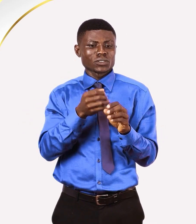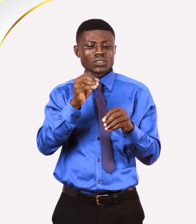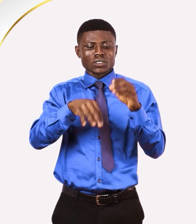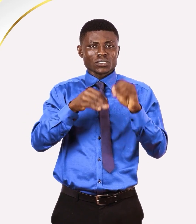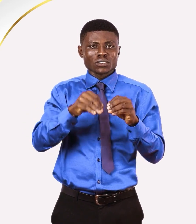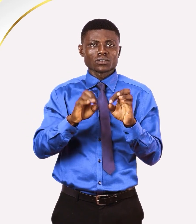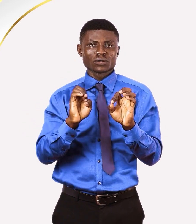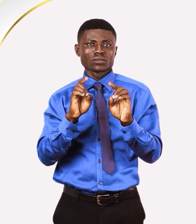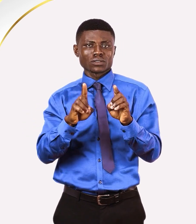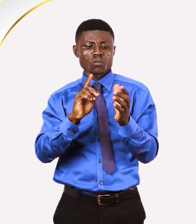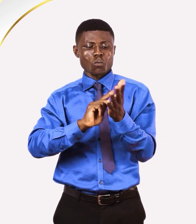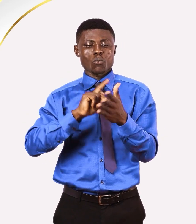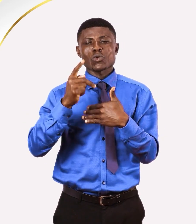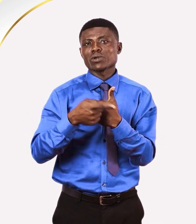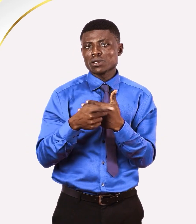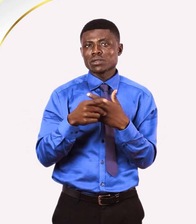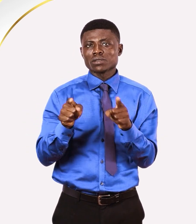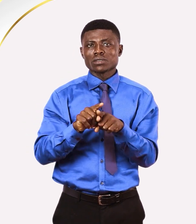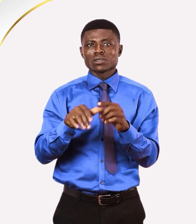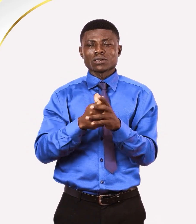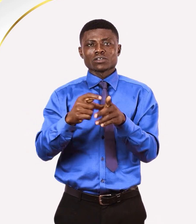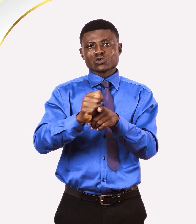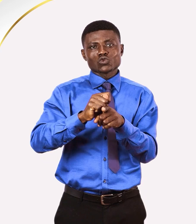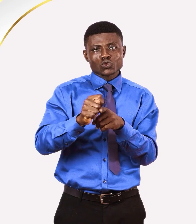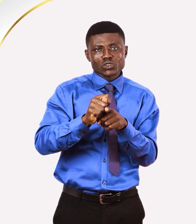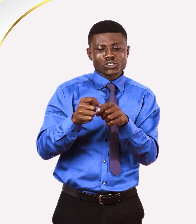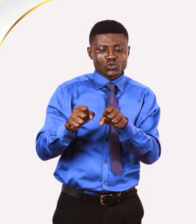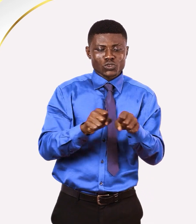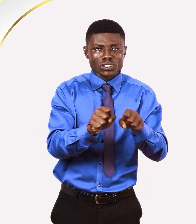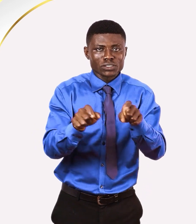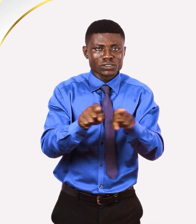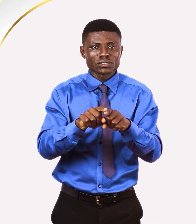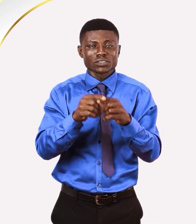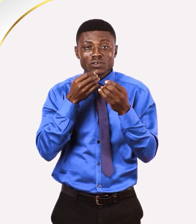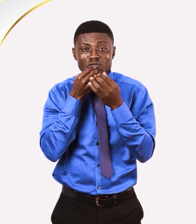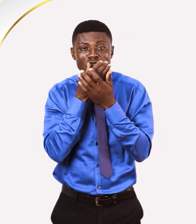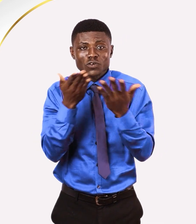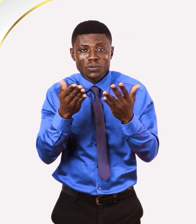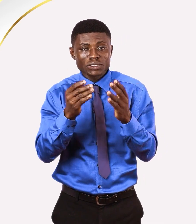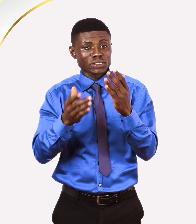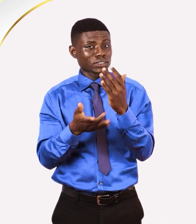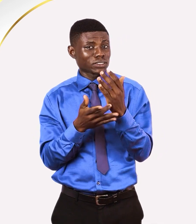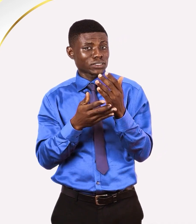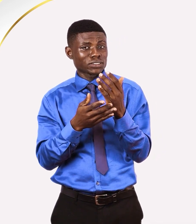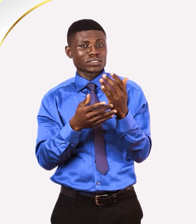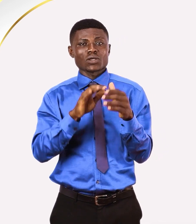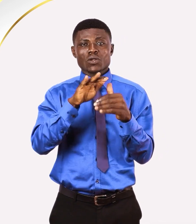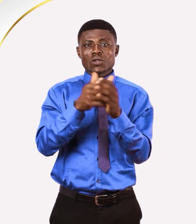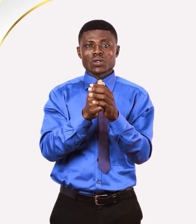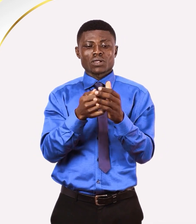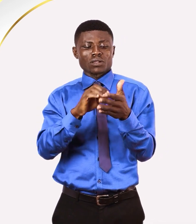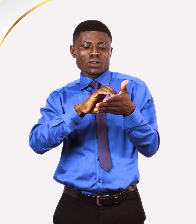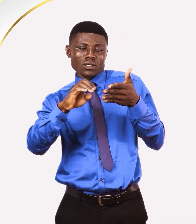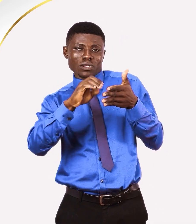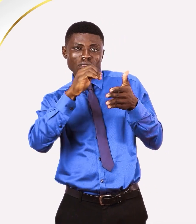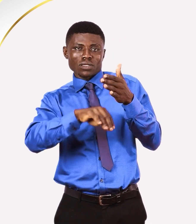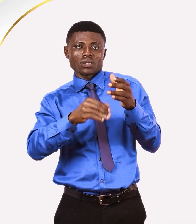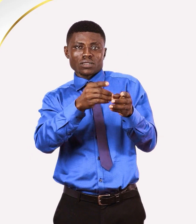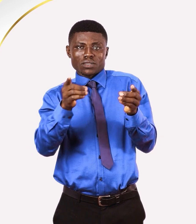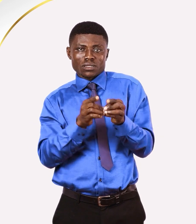implementing investor education programs and training strategies. The information technology section of